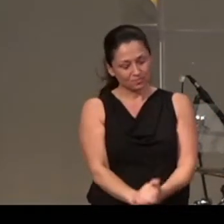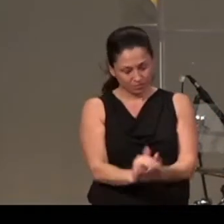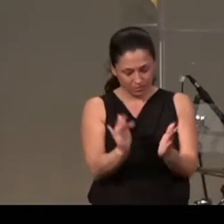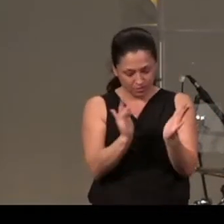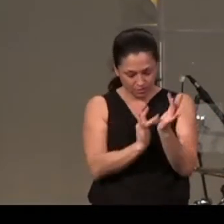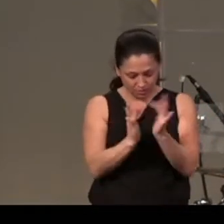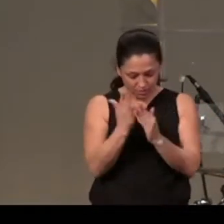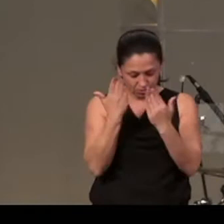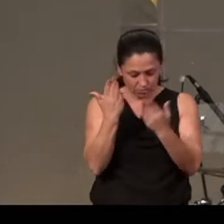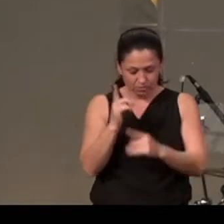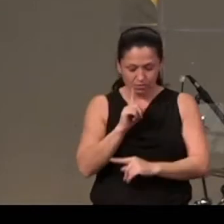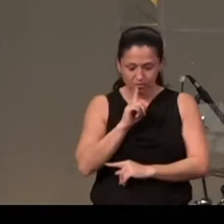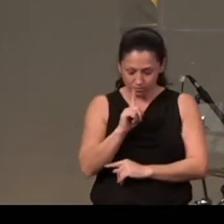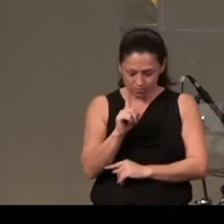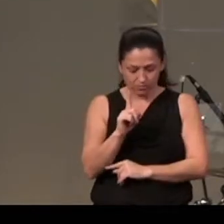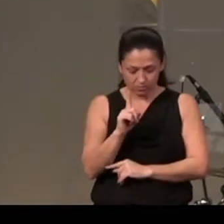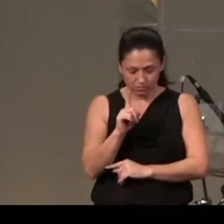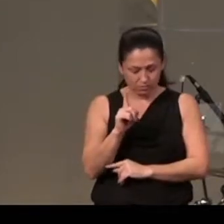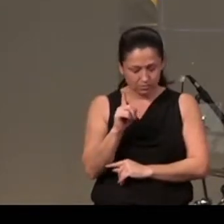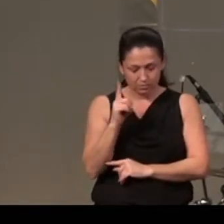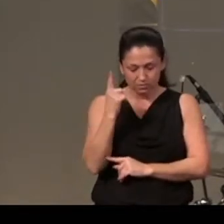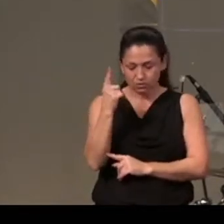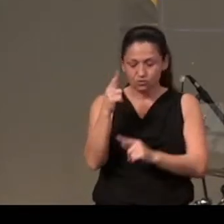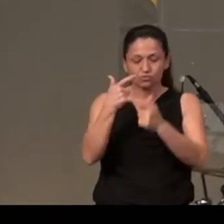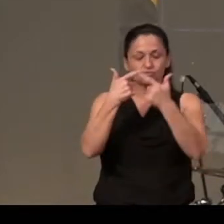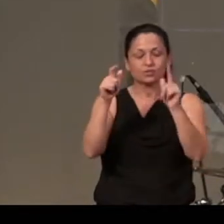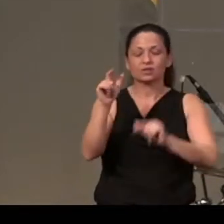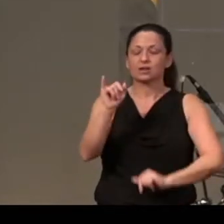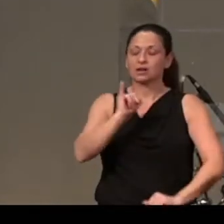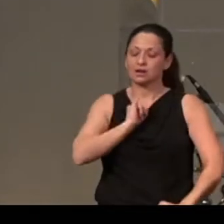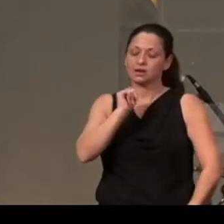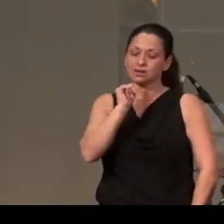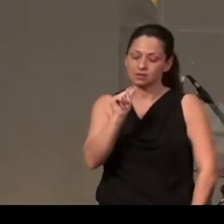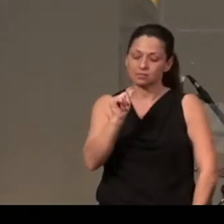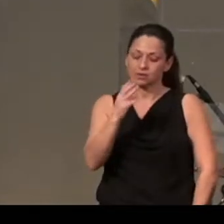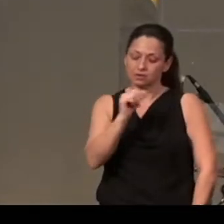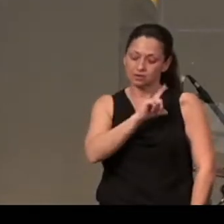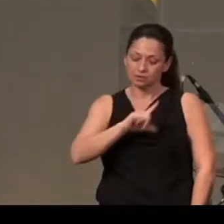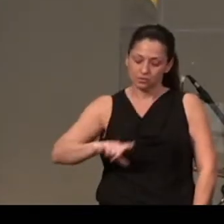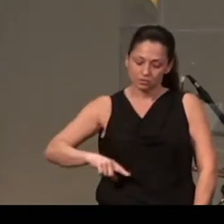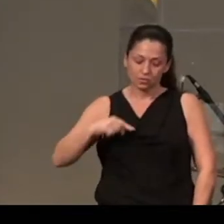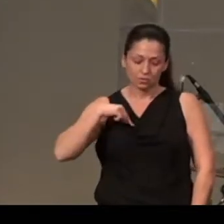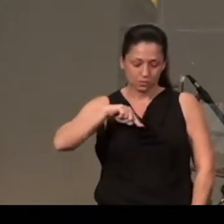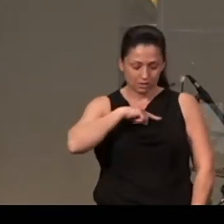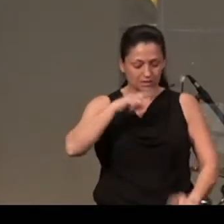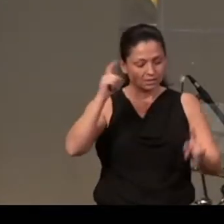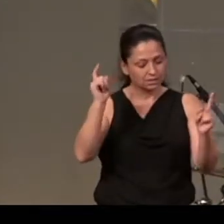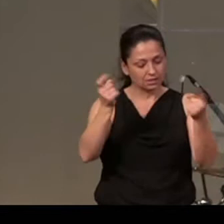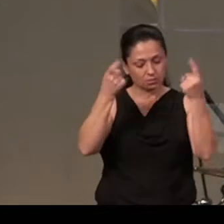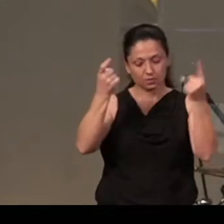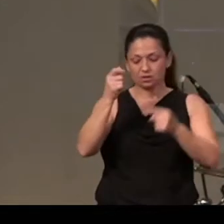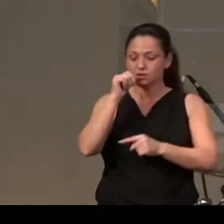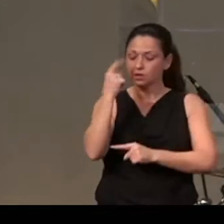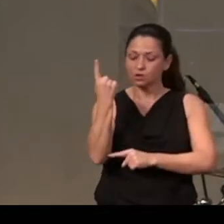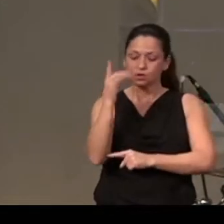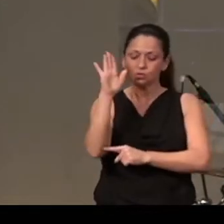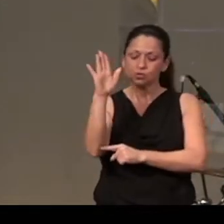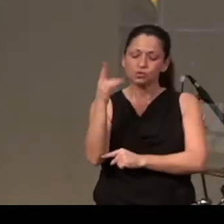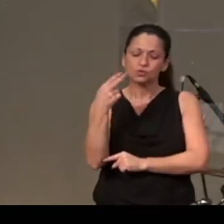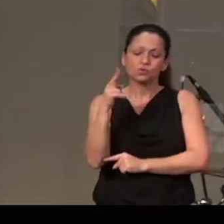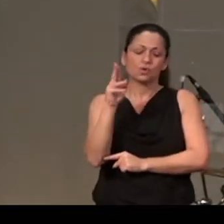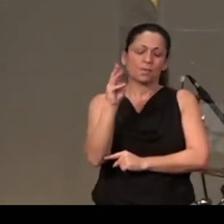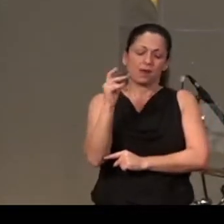Jesus, you are the great I am. And Lord, we celebrate not only your humanity,